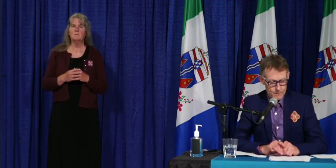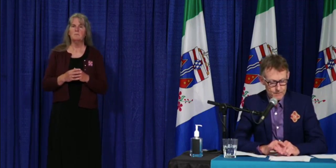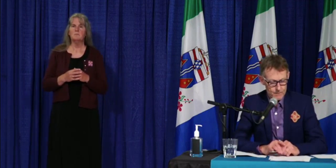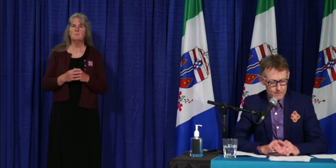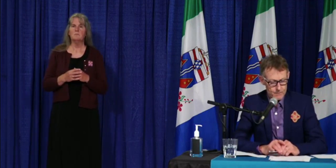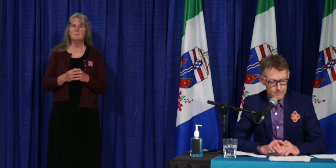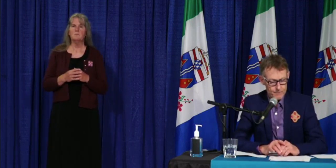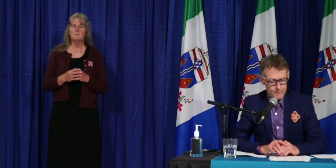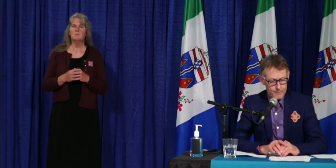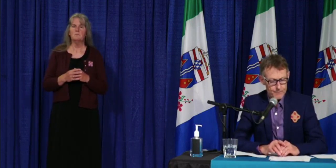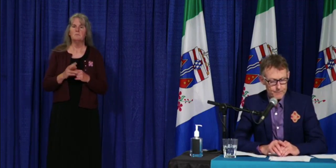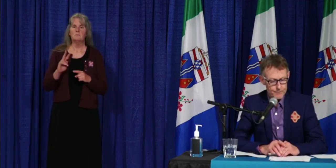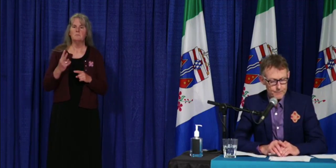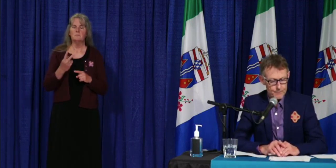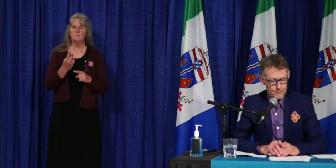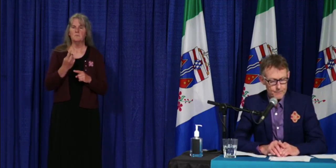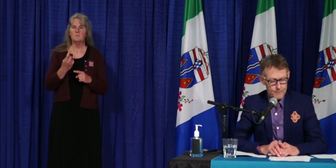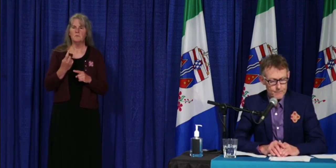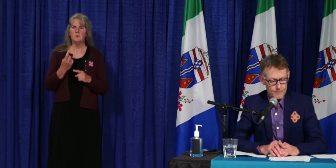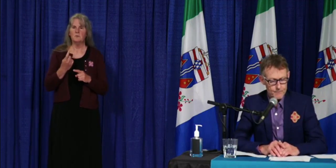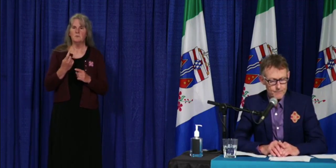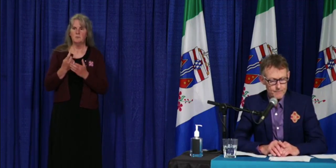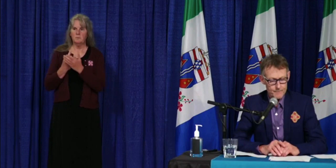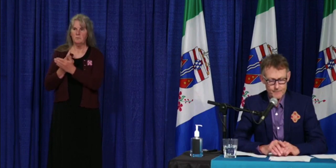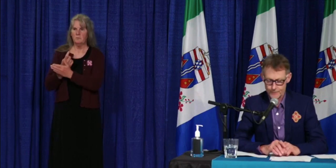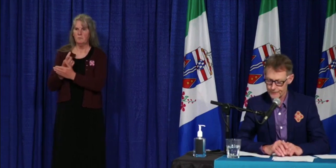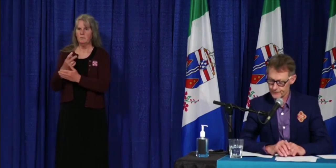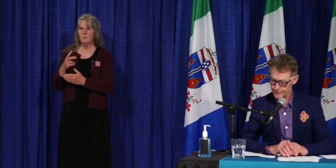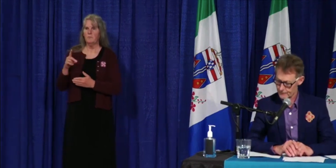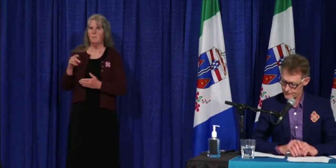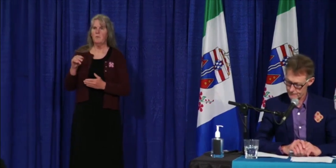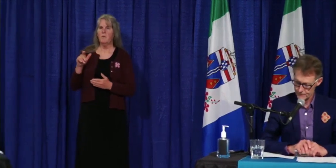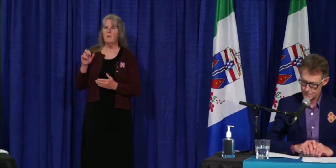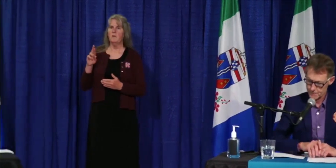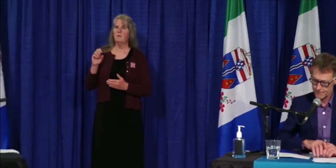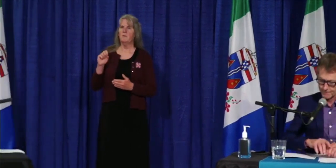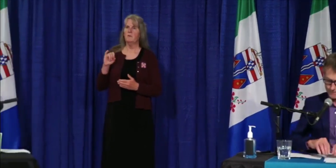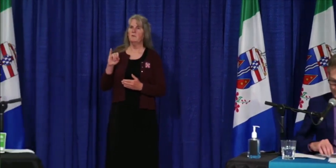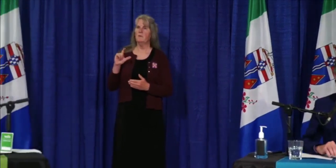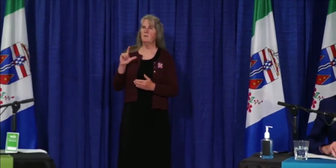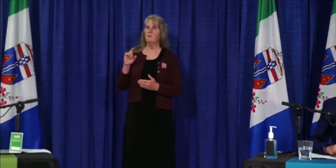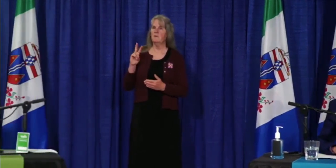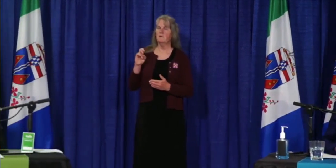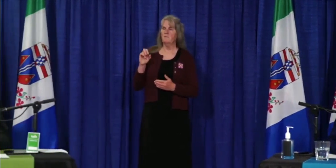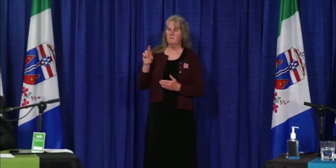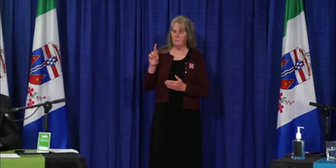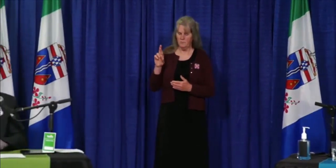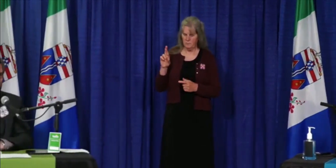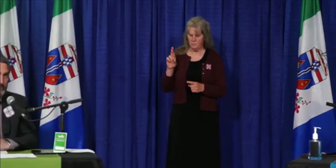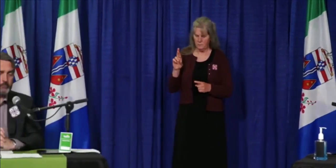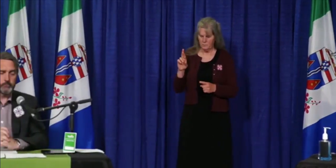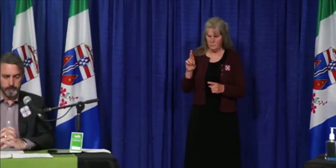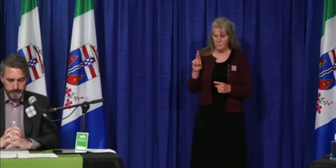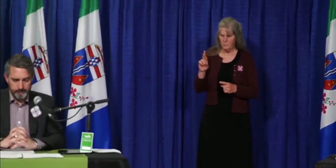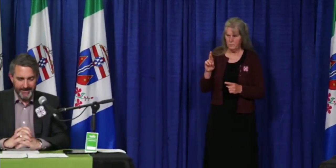Oui, I guess my second question in English for Premier Silver about the